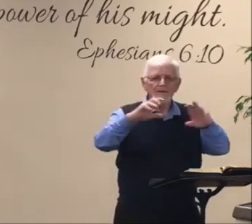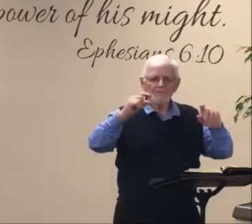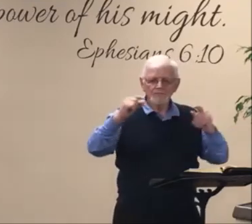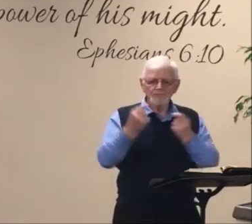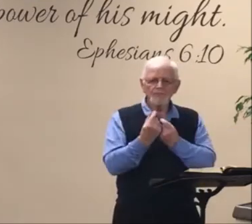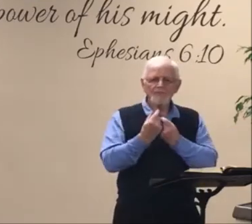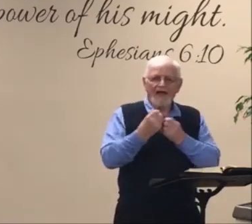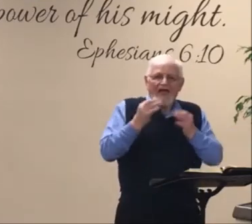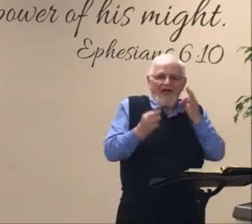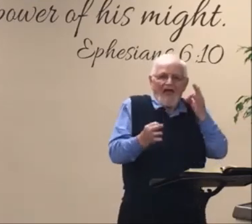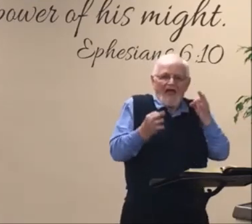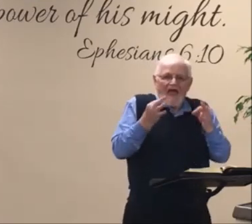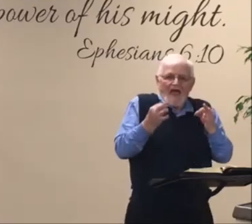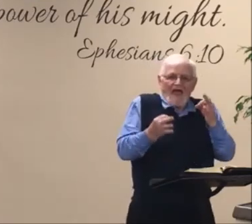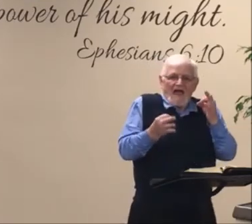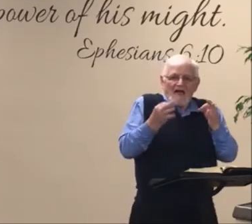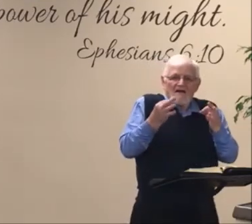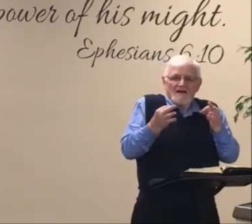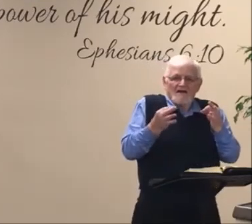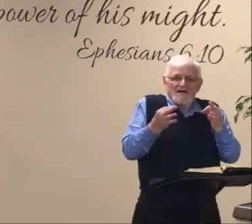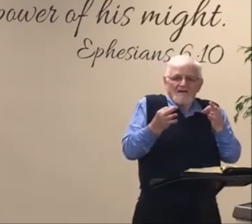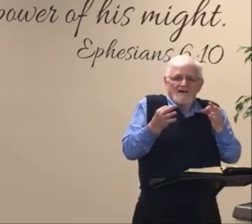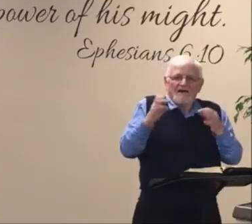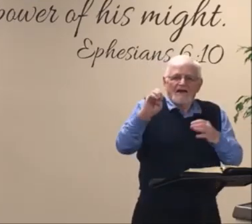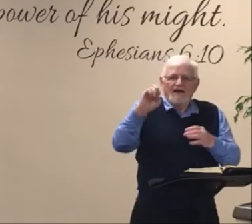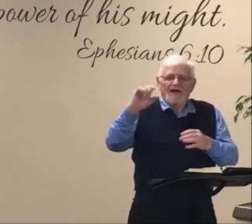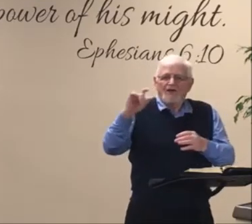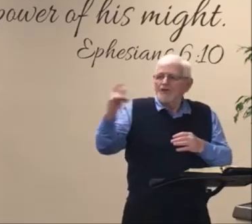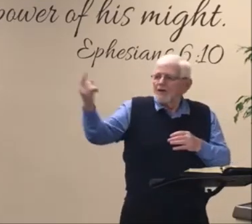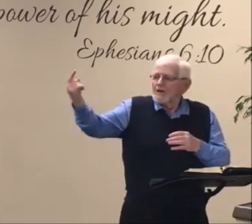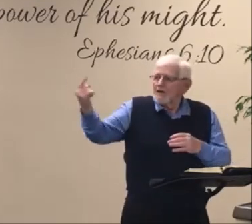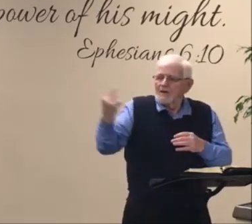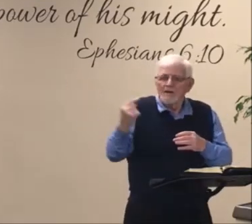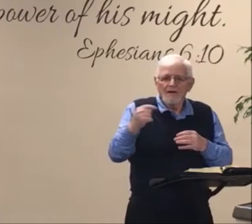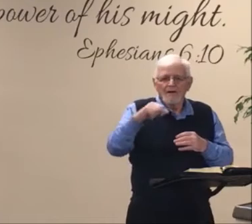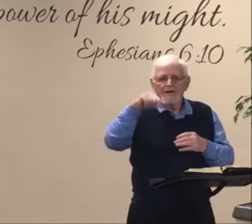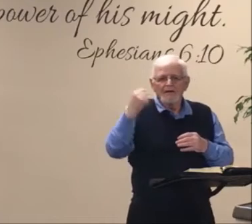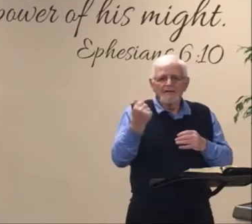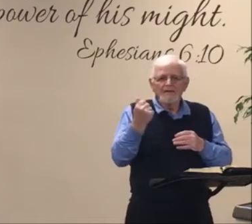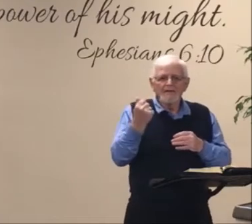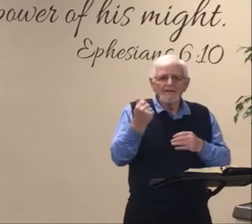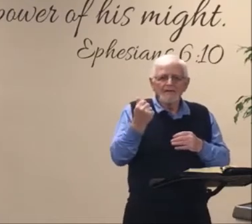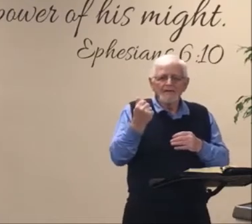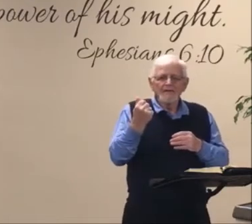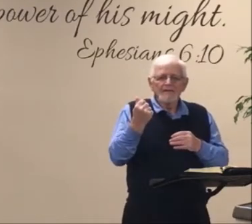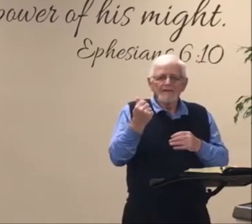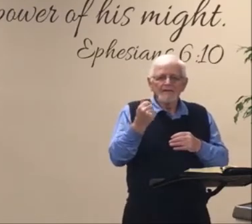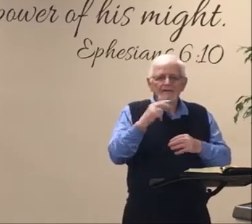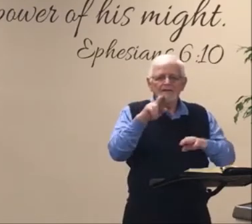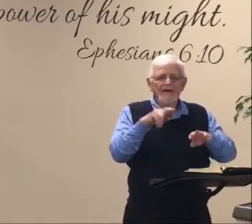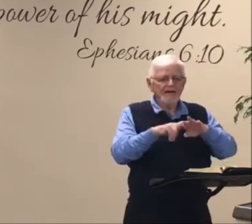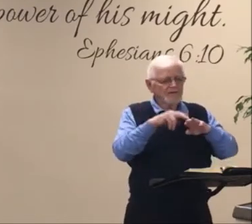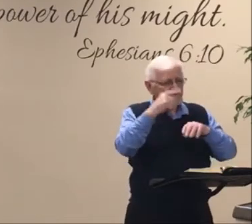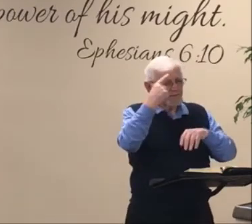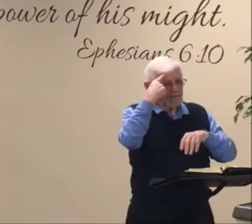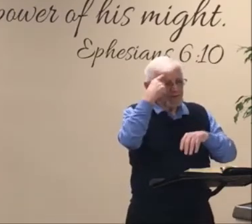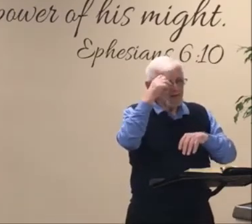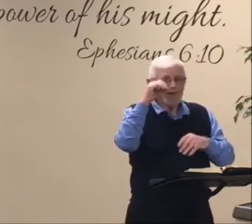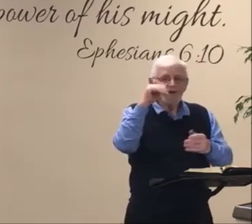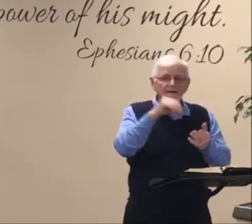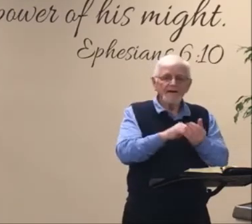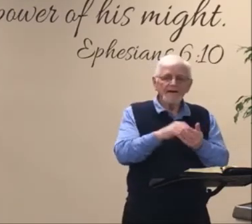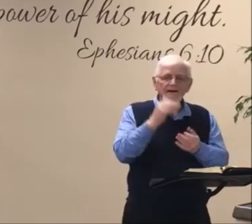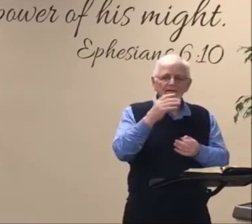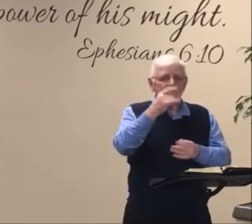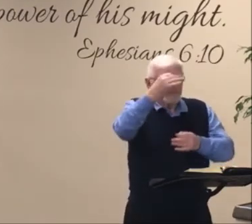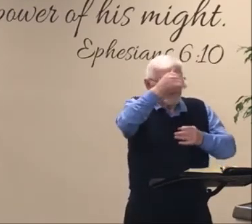And he said, if Esau come and the other company, he goes right back to his natural thinking. If I do this, this will